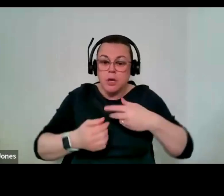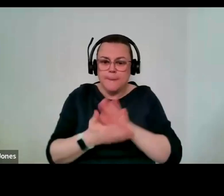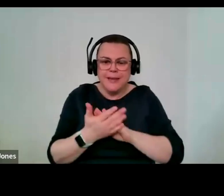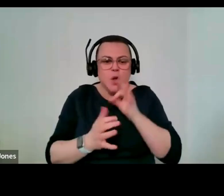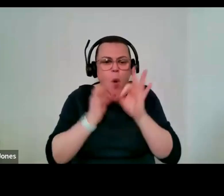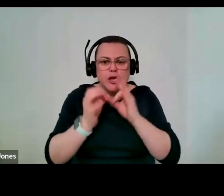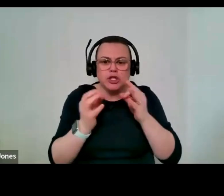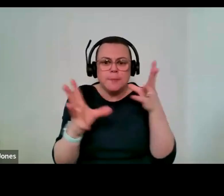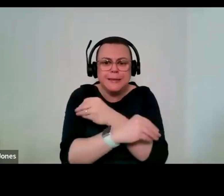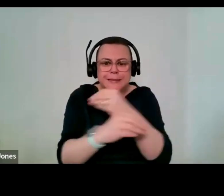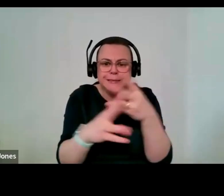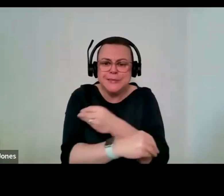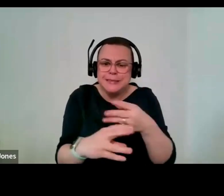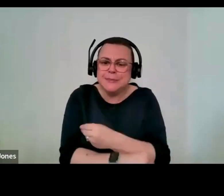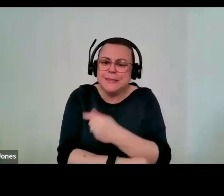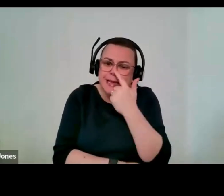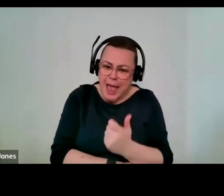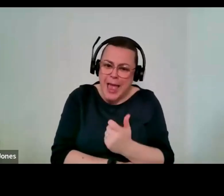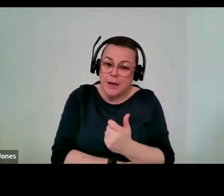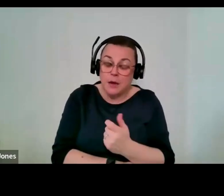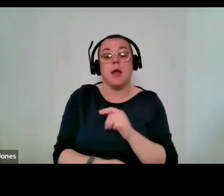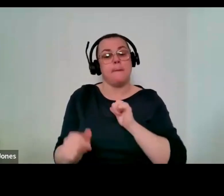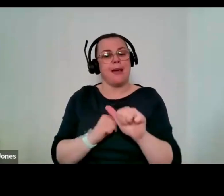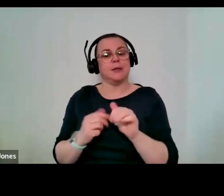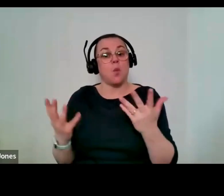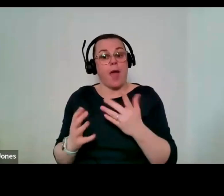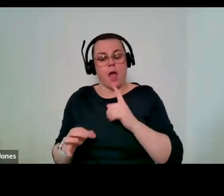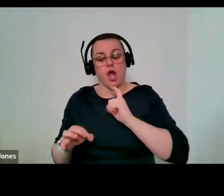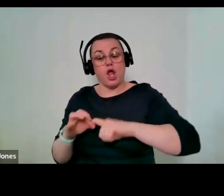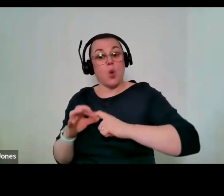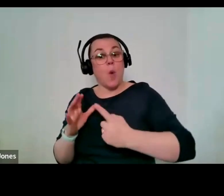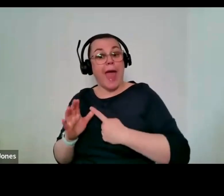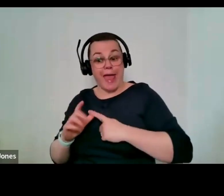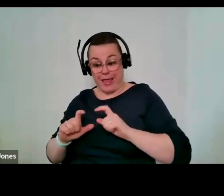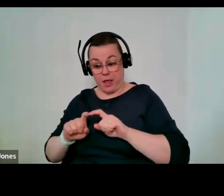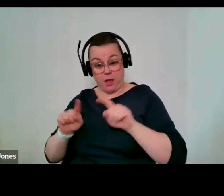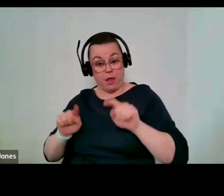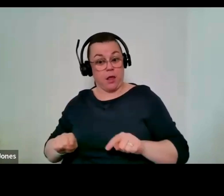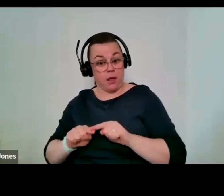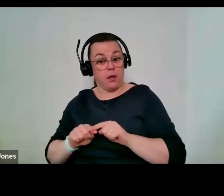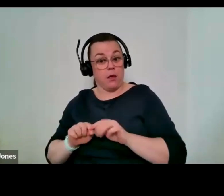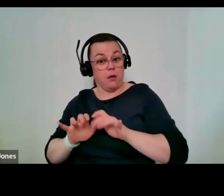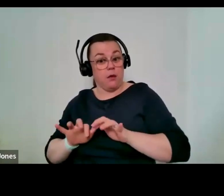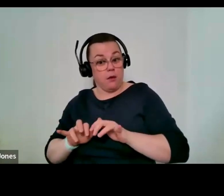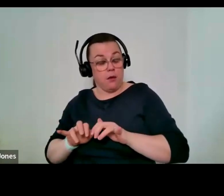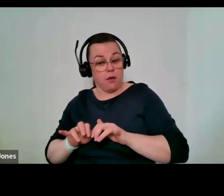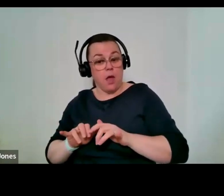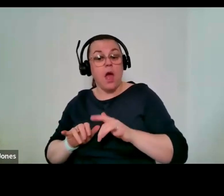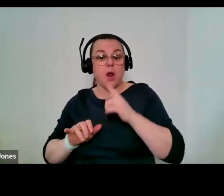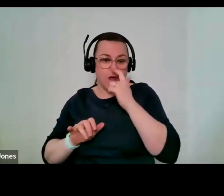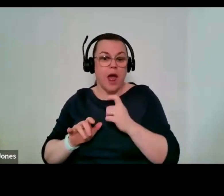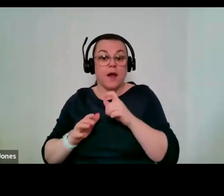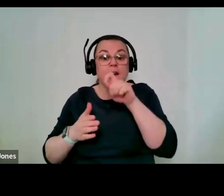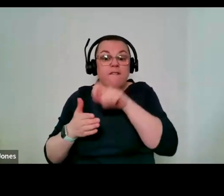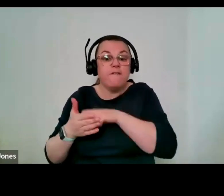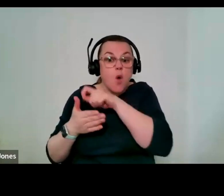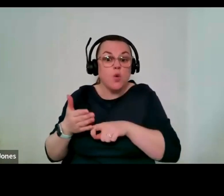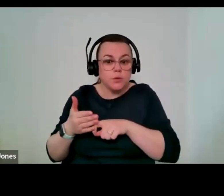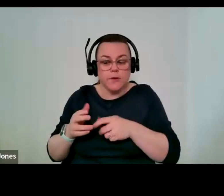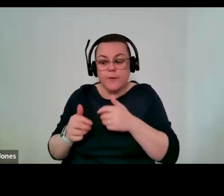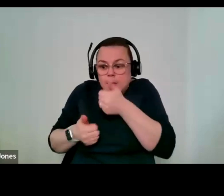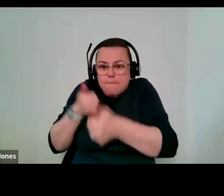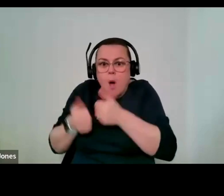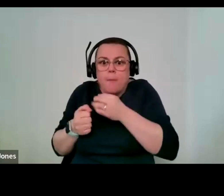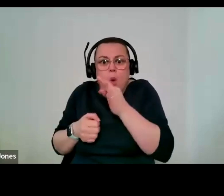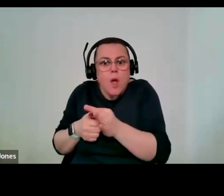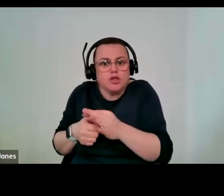lost. Put your questions in the Q&A section, and you can also upvote questions as well. So if there's a super popular question that's